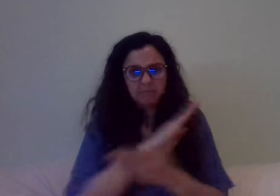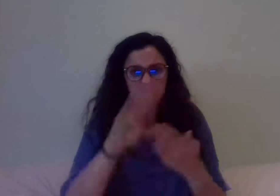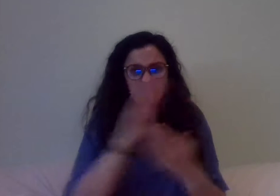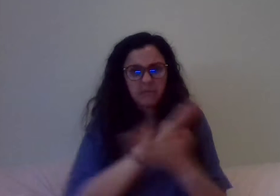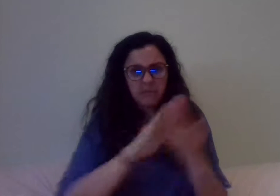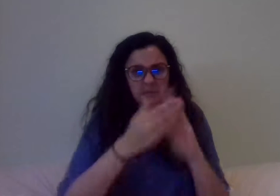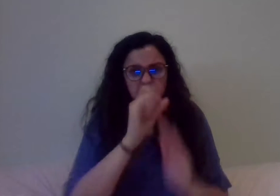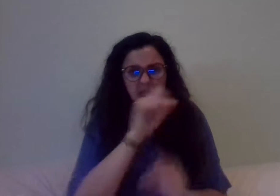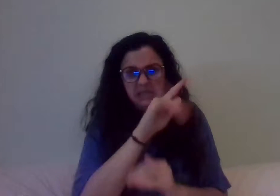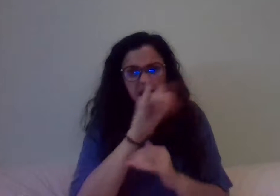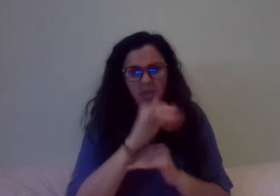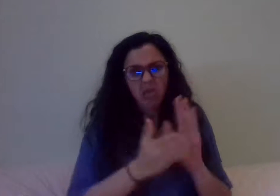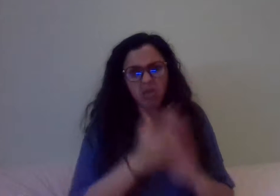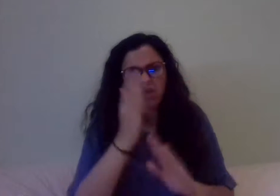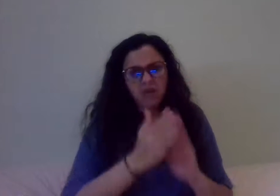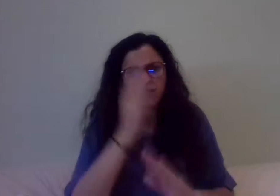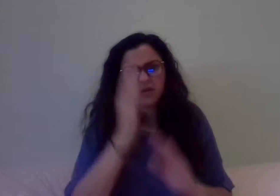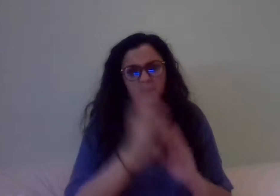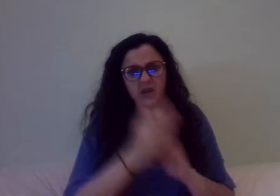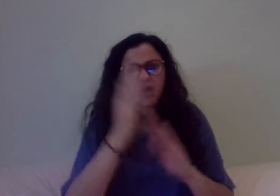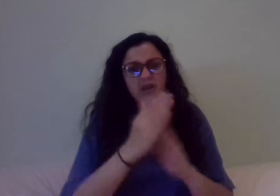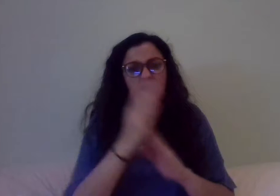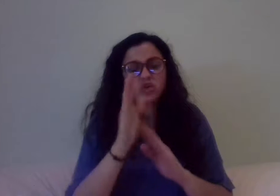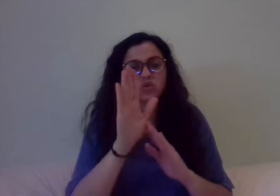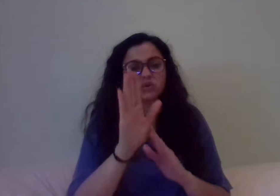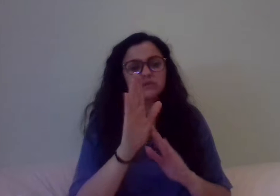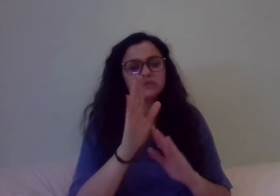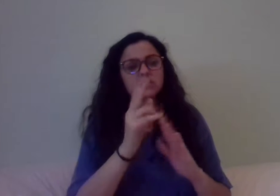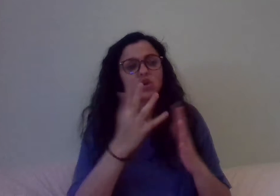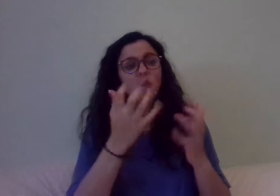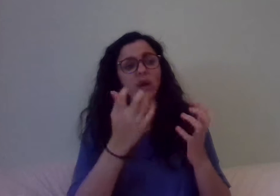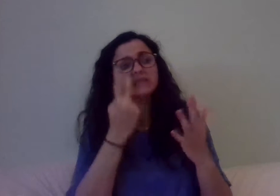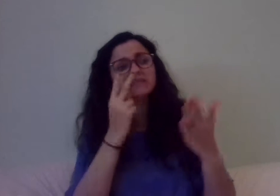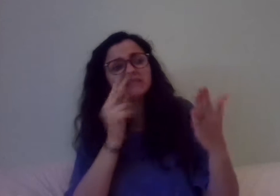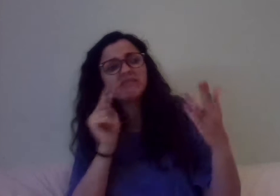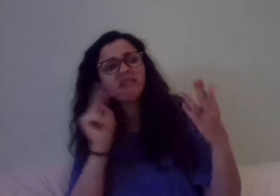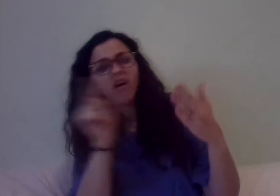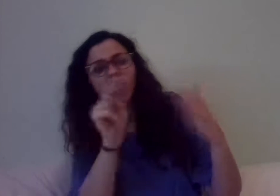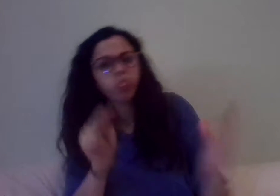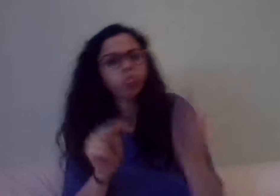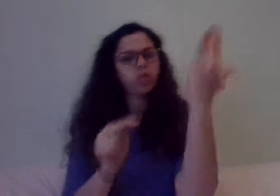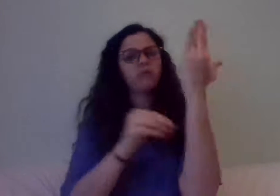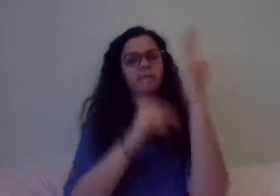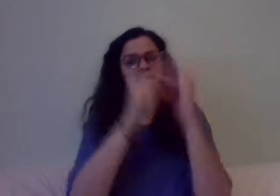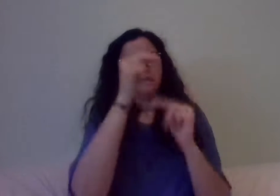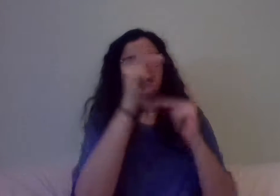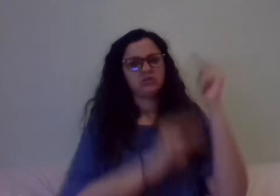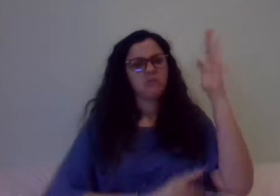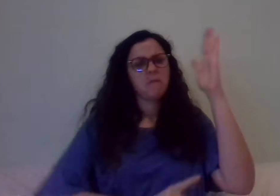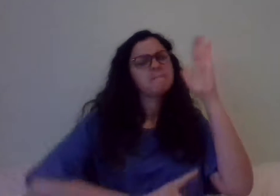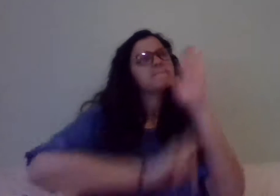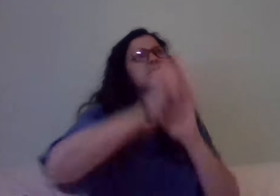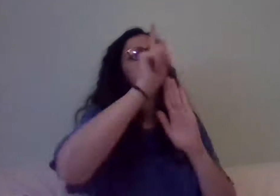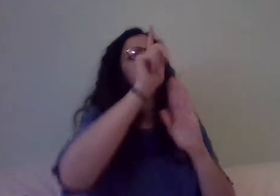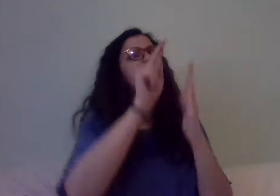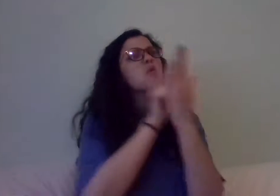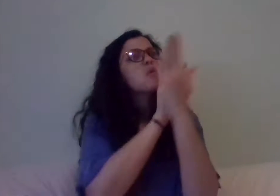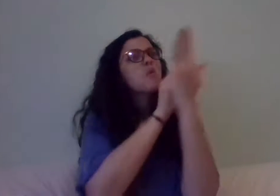the skyscrapers, the industrial smokestacks, everything that is not only a